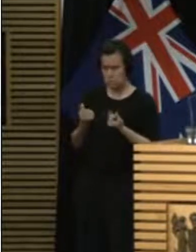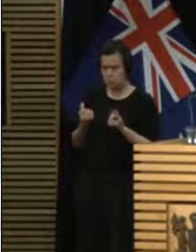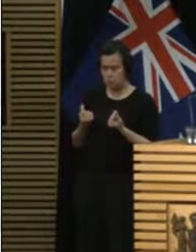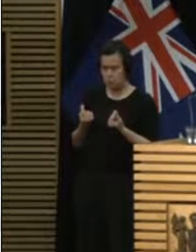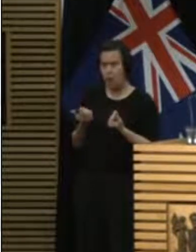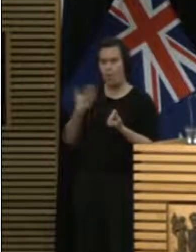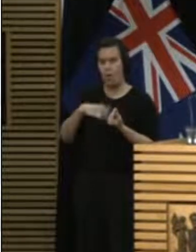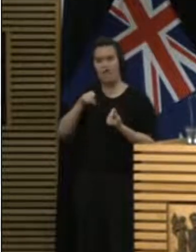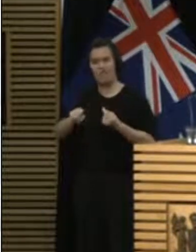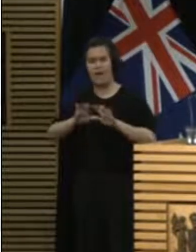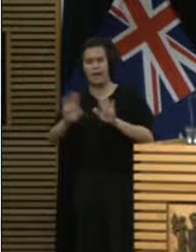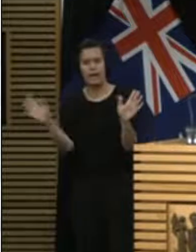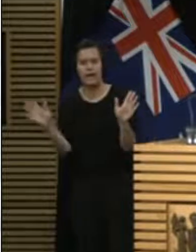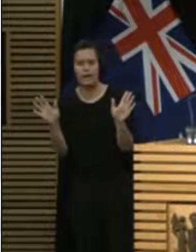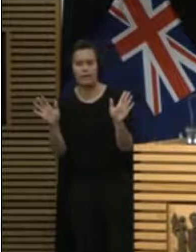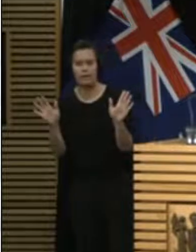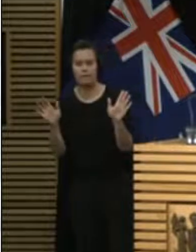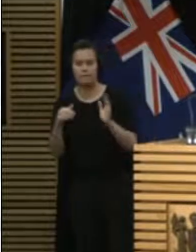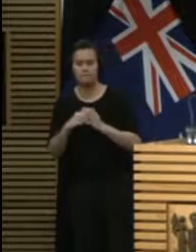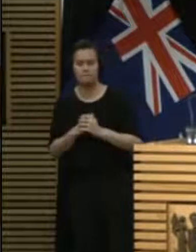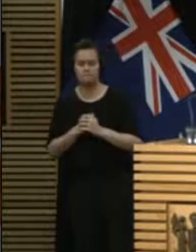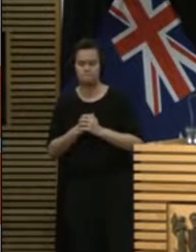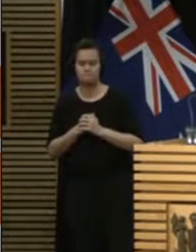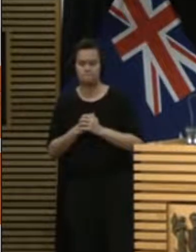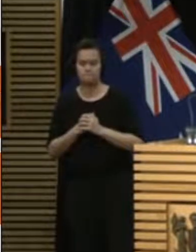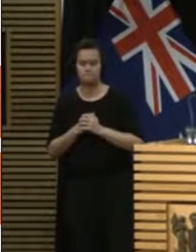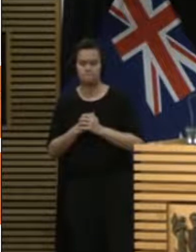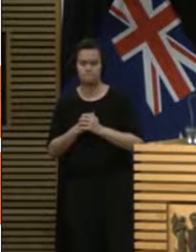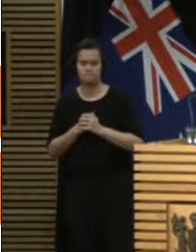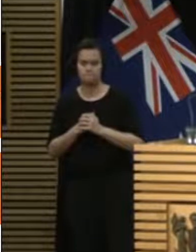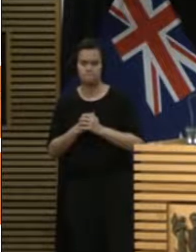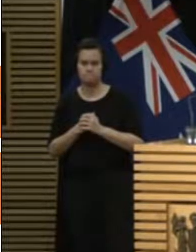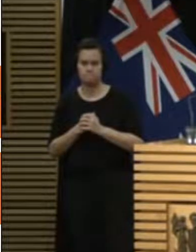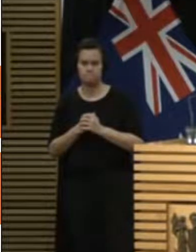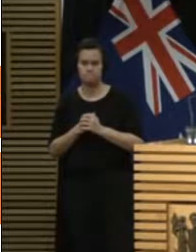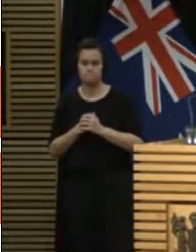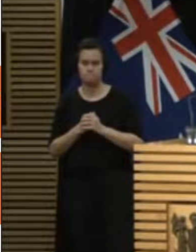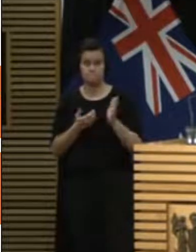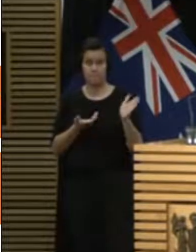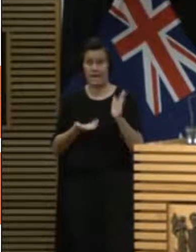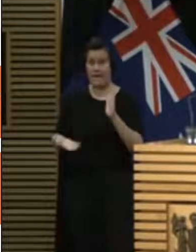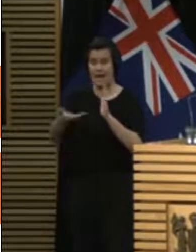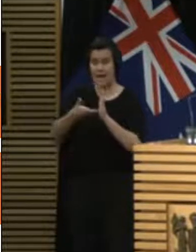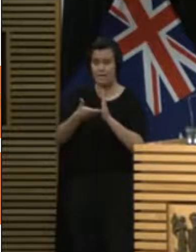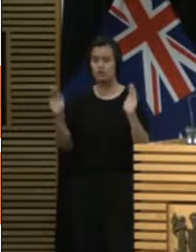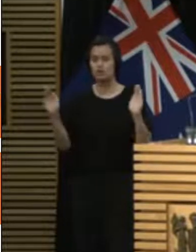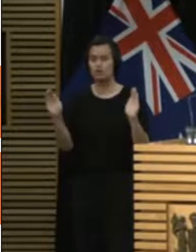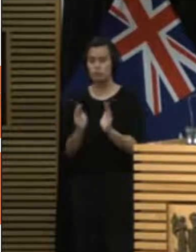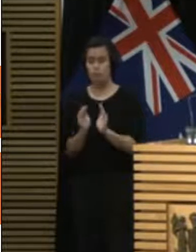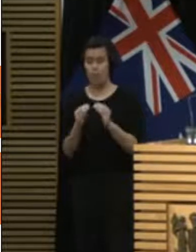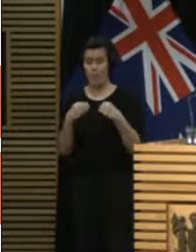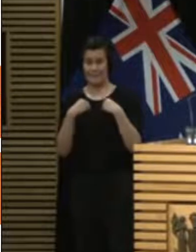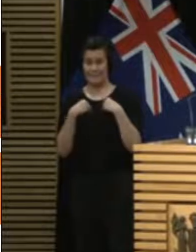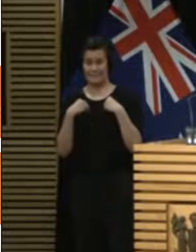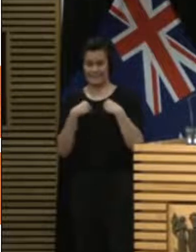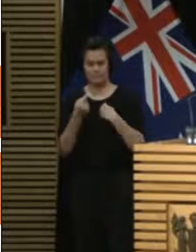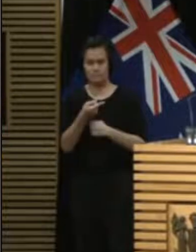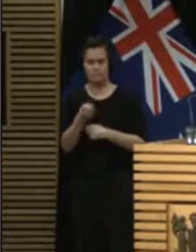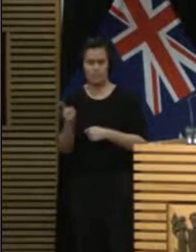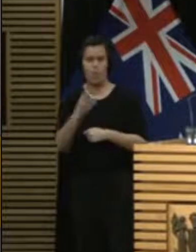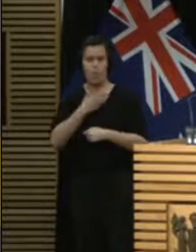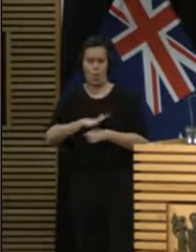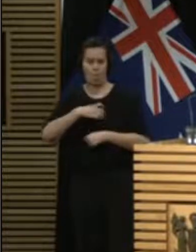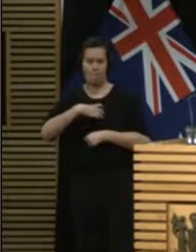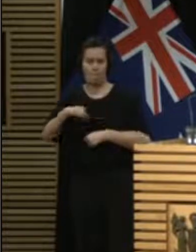number of other criteria. We're just very mindful that small businesses in particular want really clear and easy guidance because they're